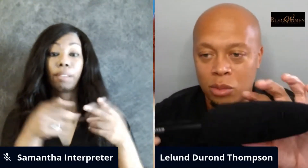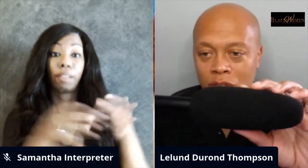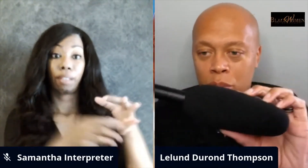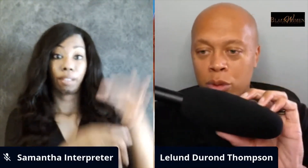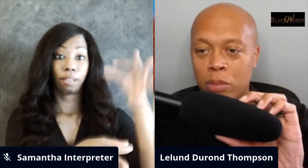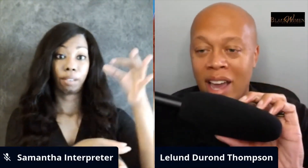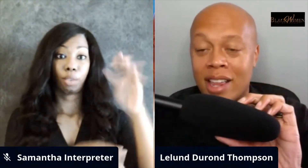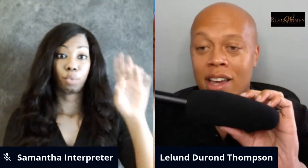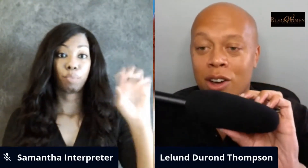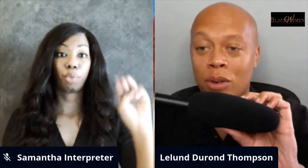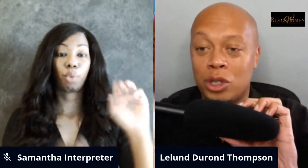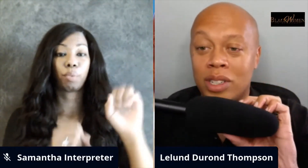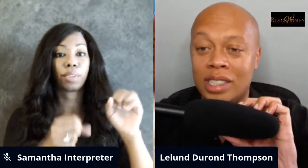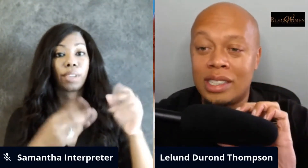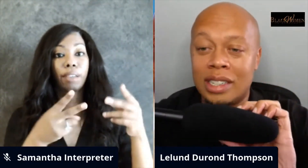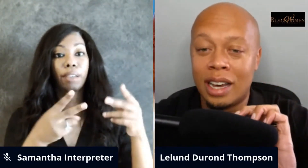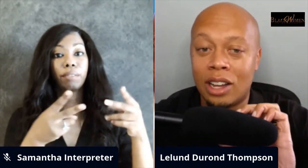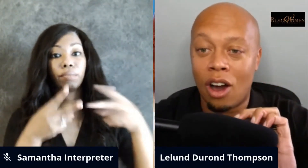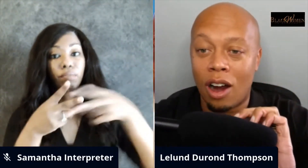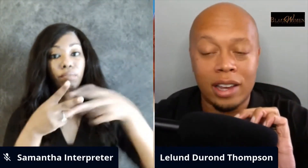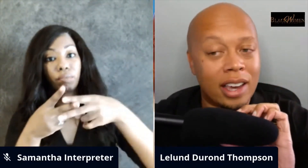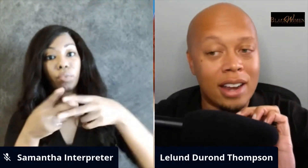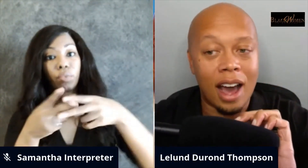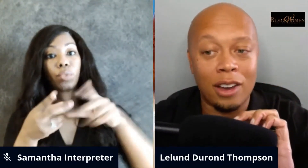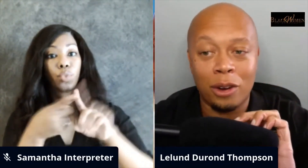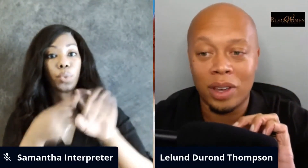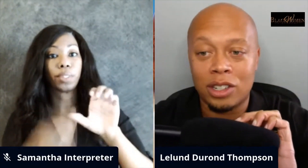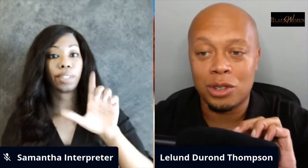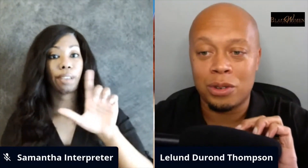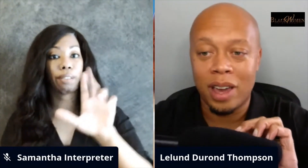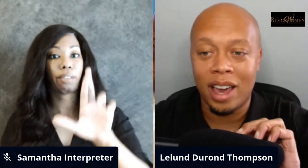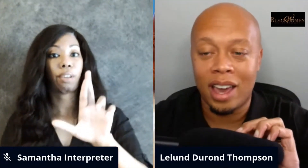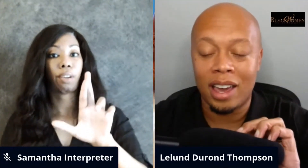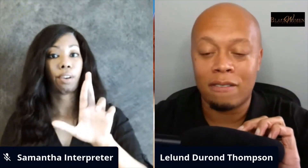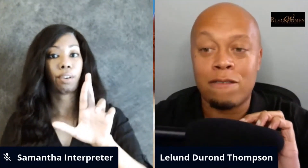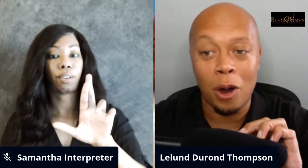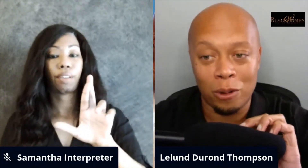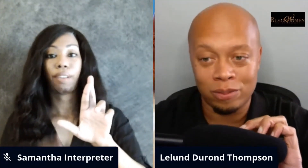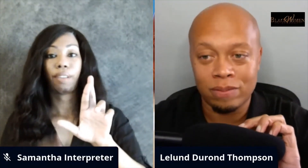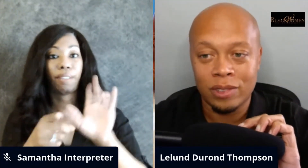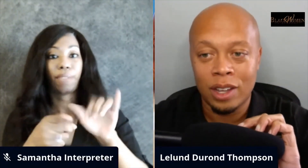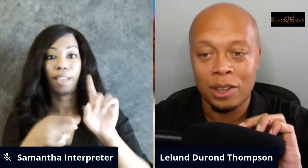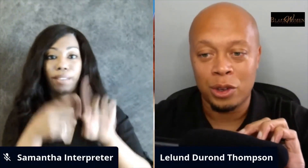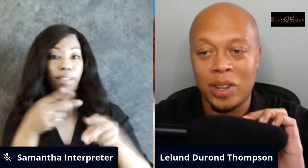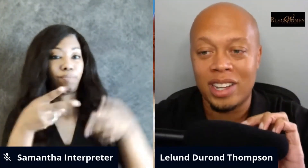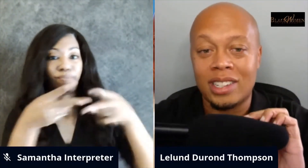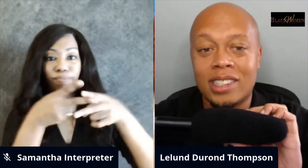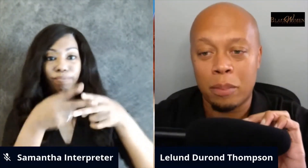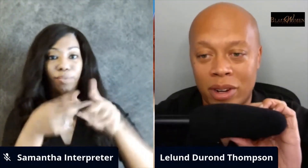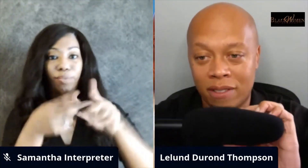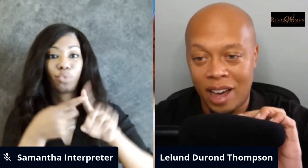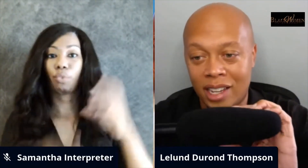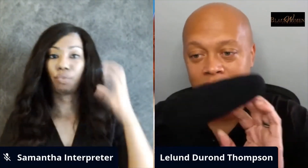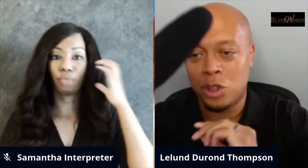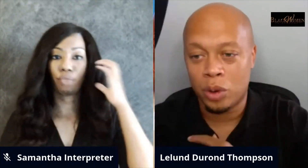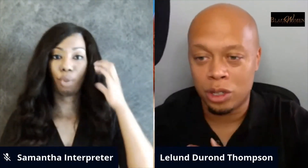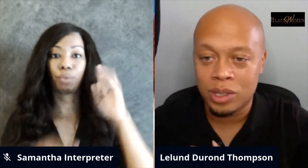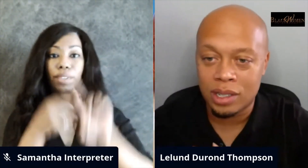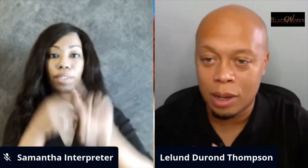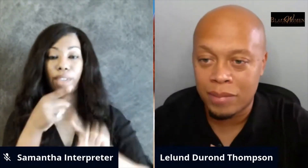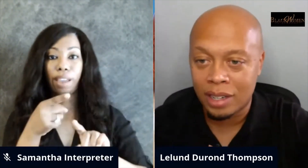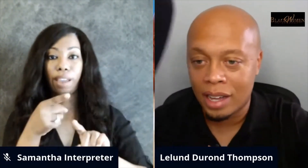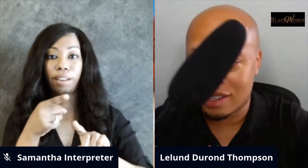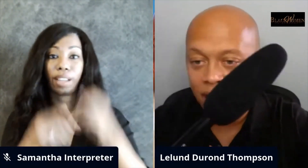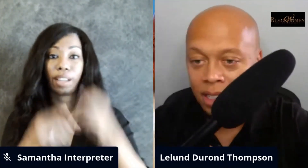This is more of a boom mic that can go into a DCLR. It cannot go into a phone. You would need a separate device if you were